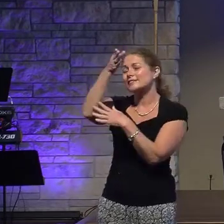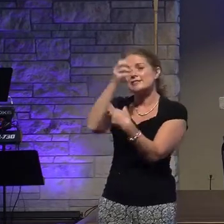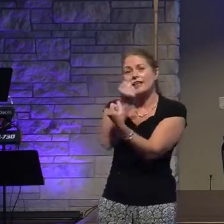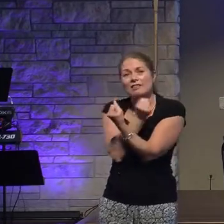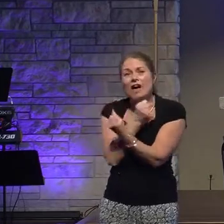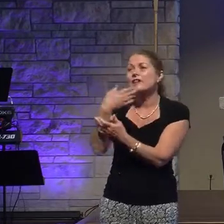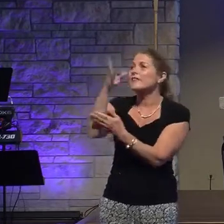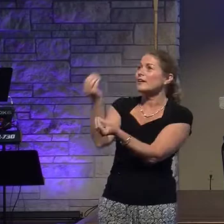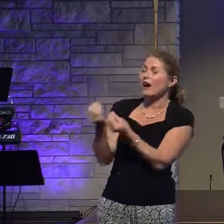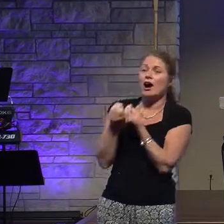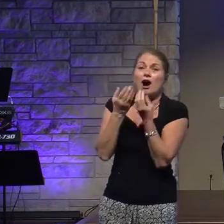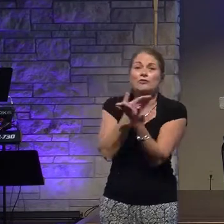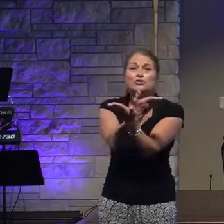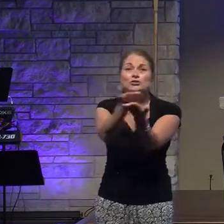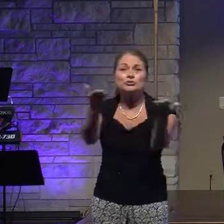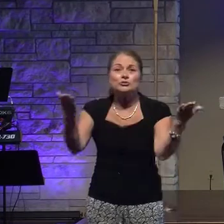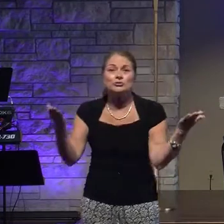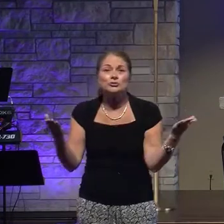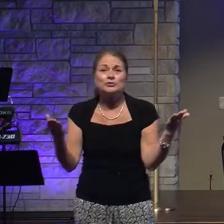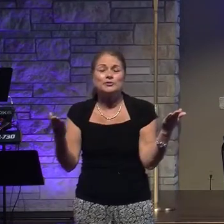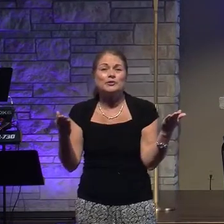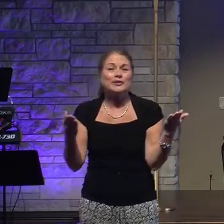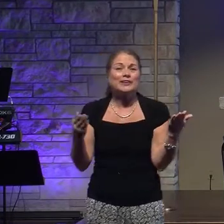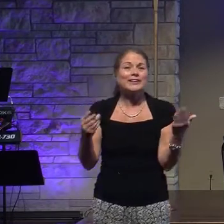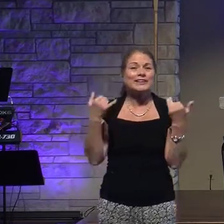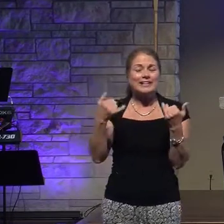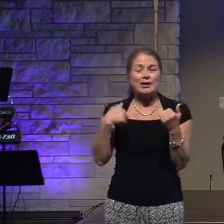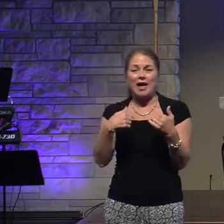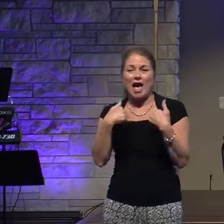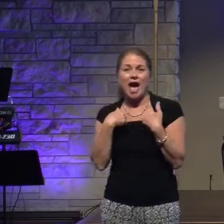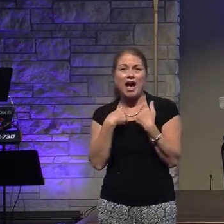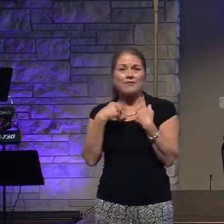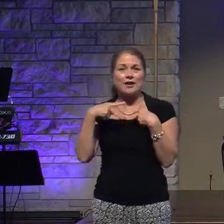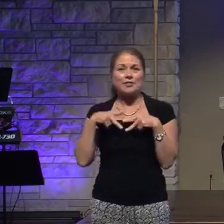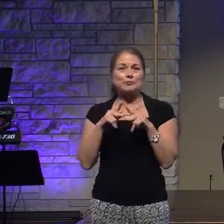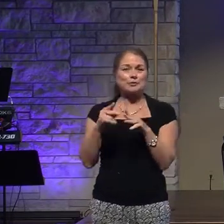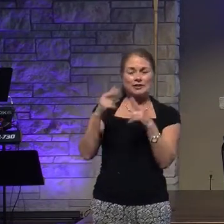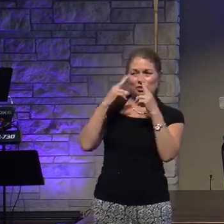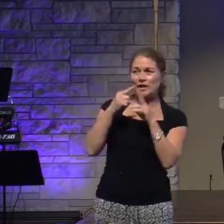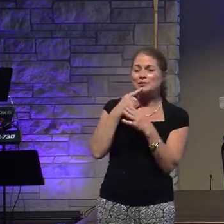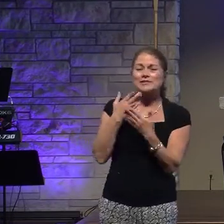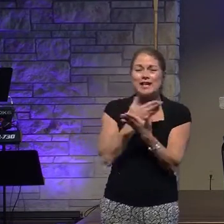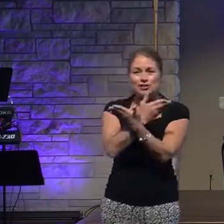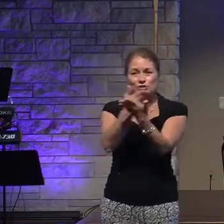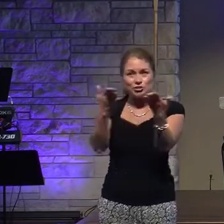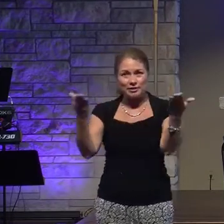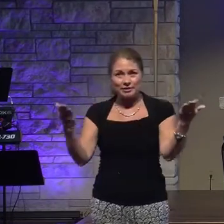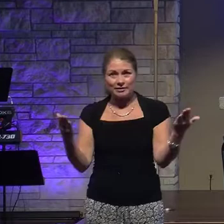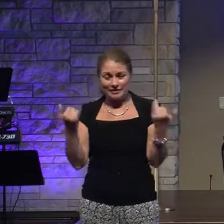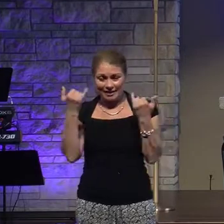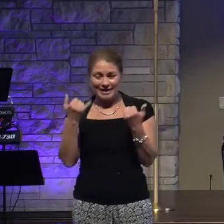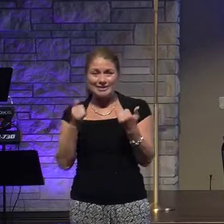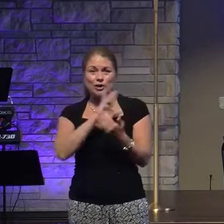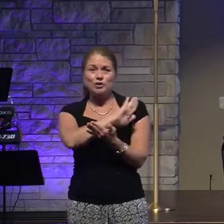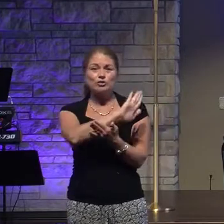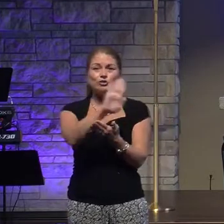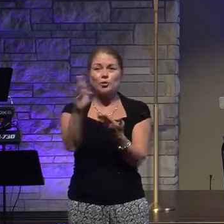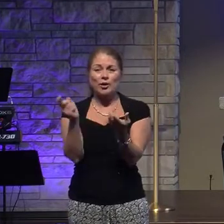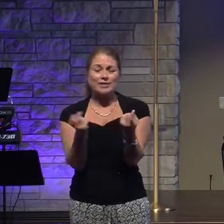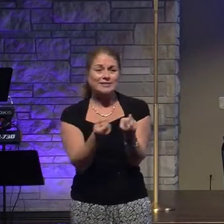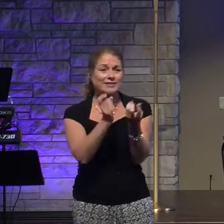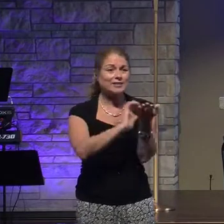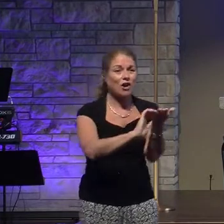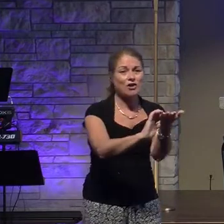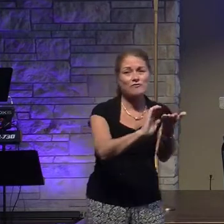you. And it's with that love in mind that I have the privilege and honor to say to you here now, your sins